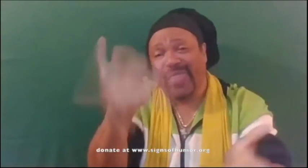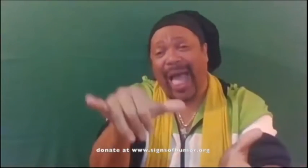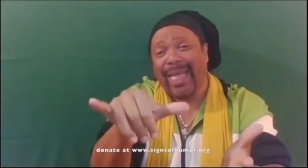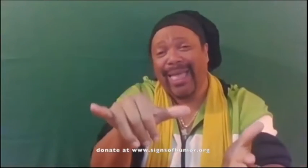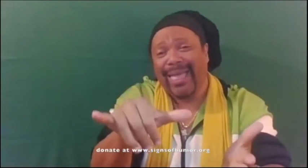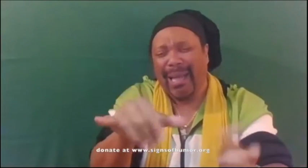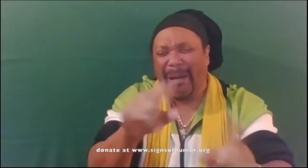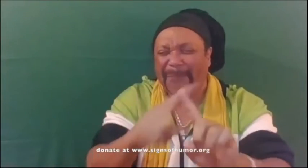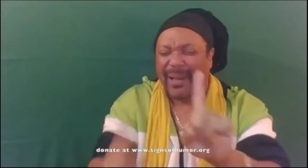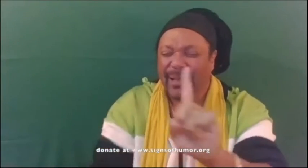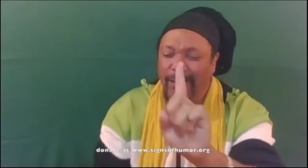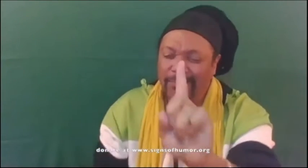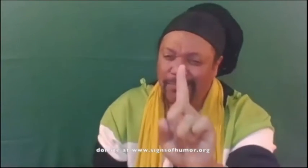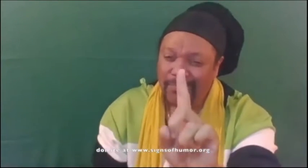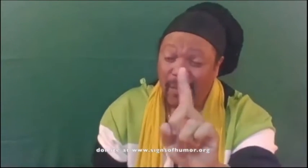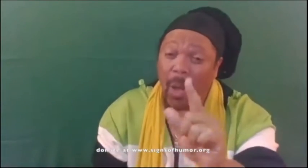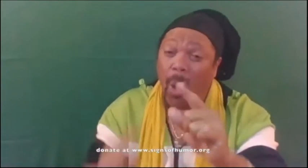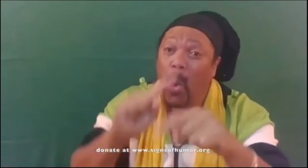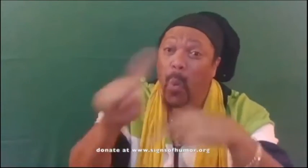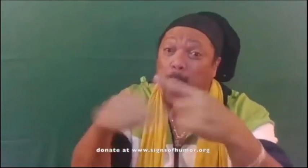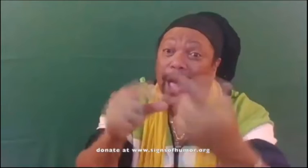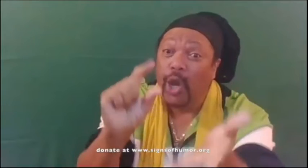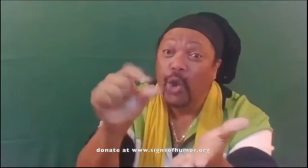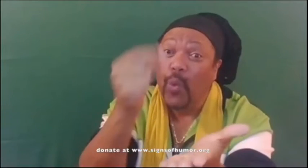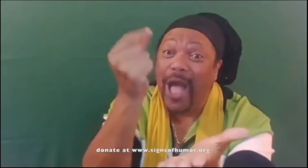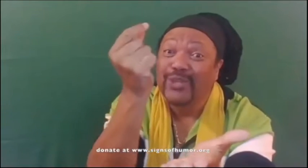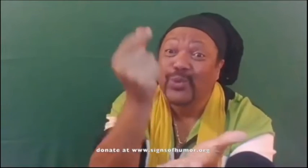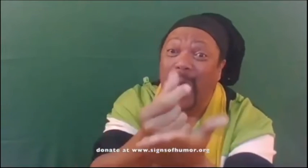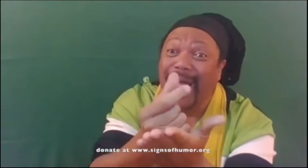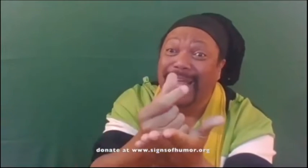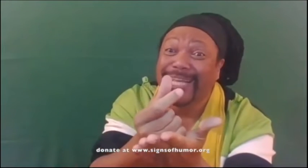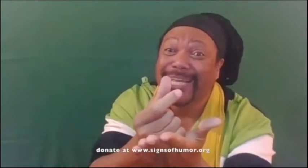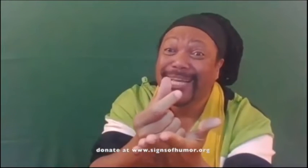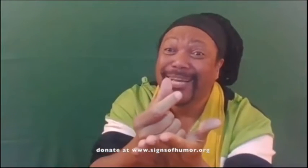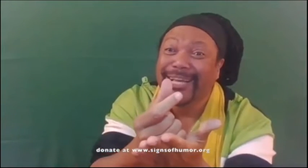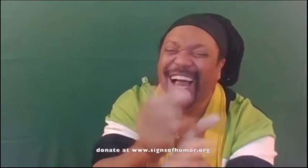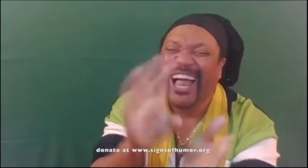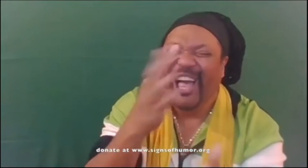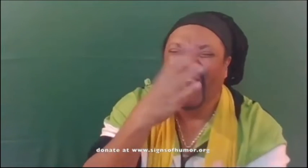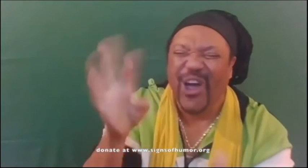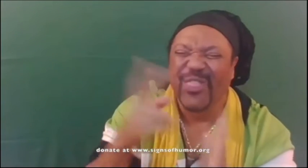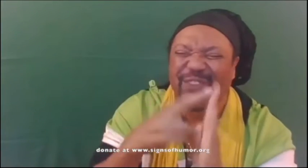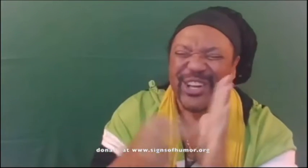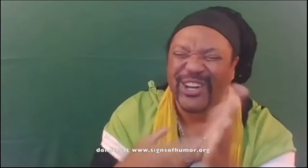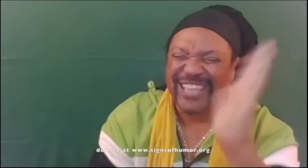and bits. Yeah, but let me tell you one thing. Once you graduate, it is a different world out there,